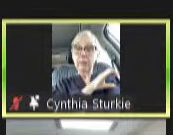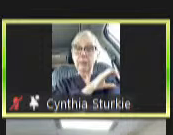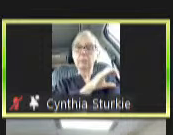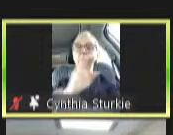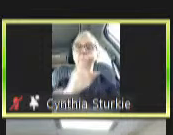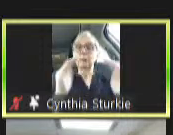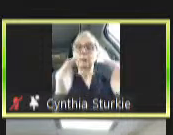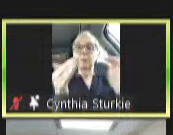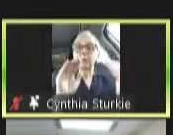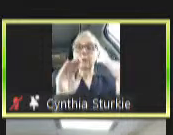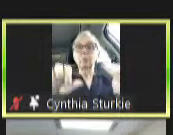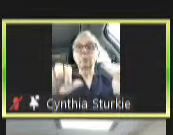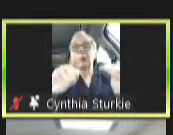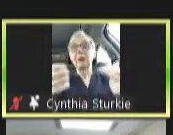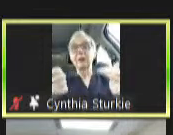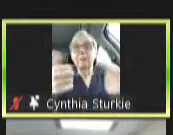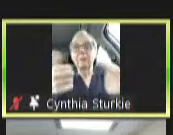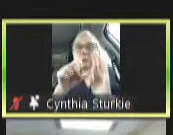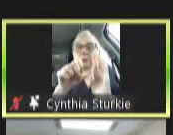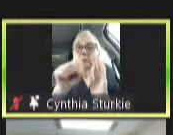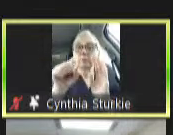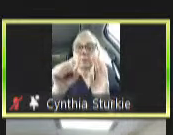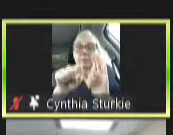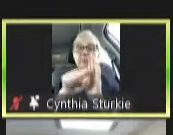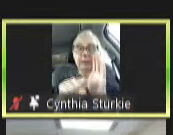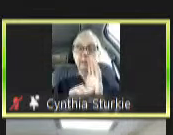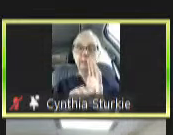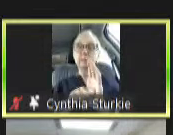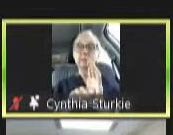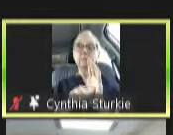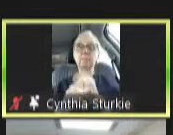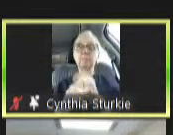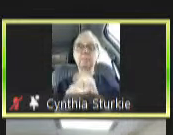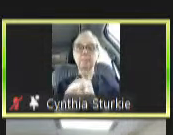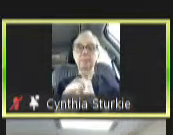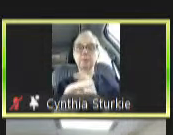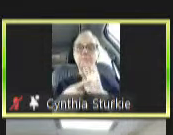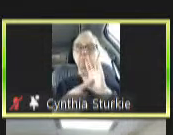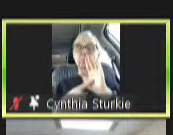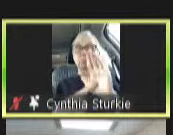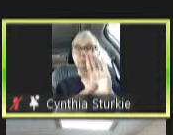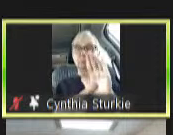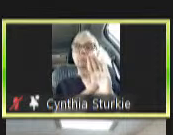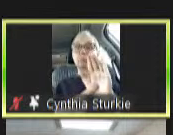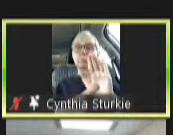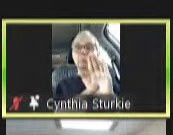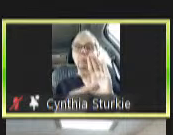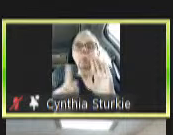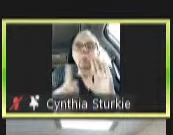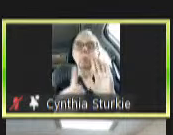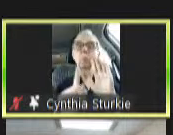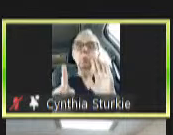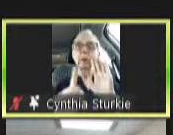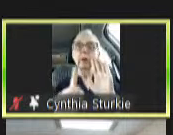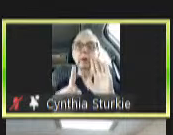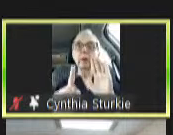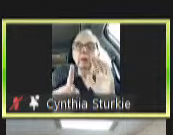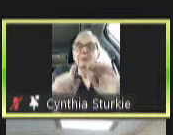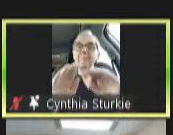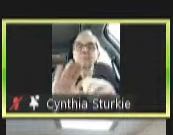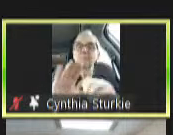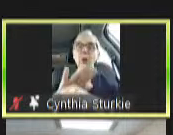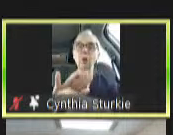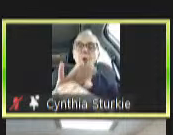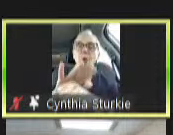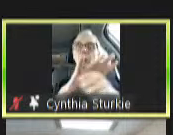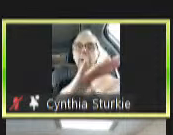to hospitalization data from other locations. So this figure is showing you where different locations are in time right